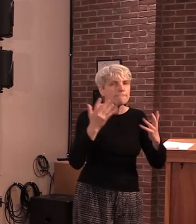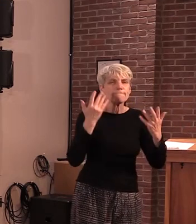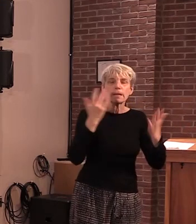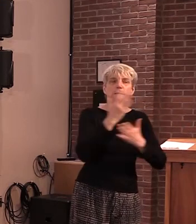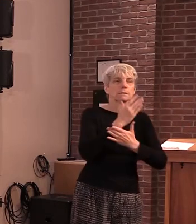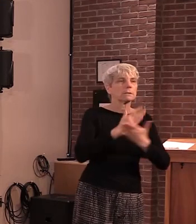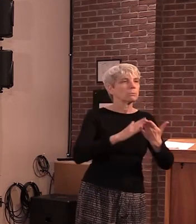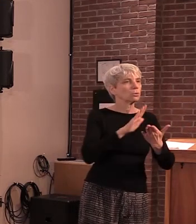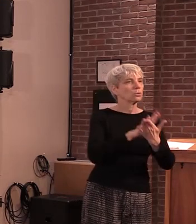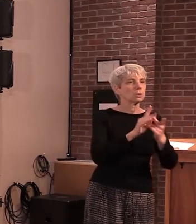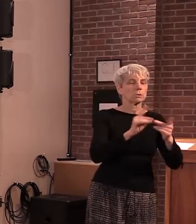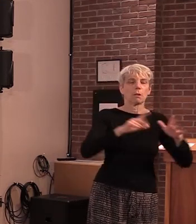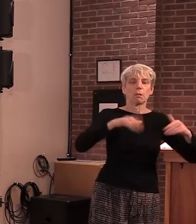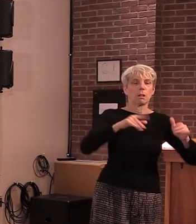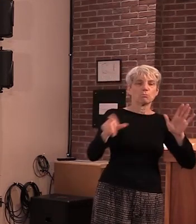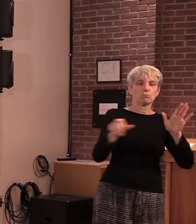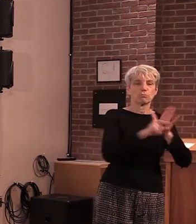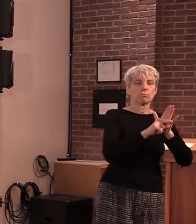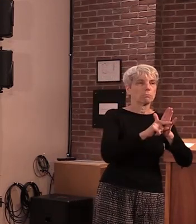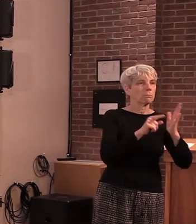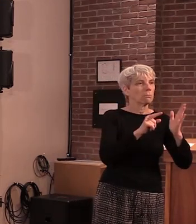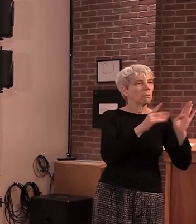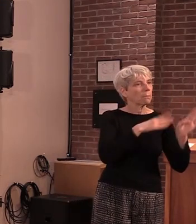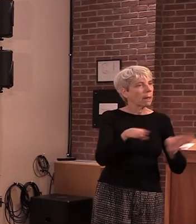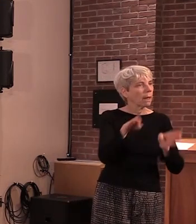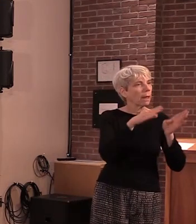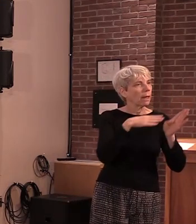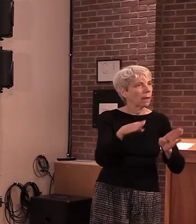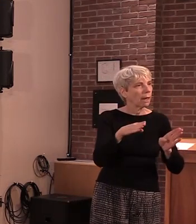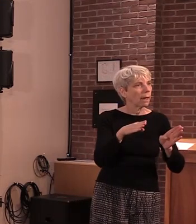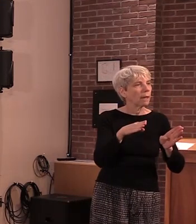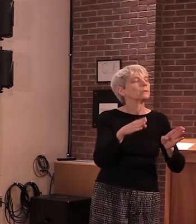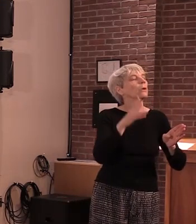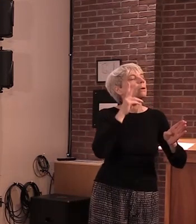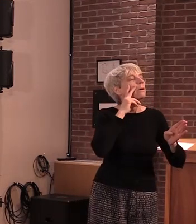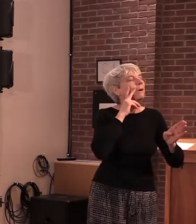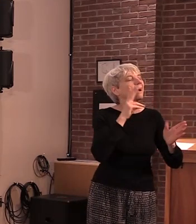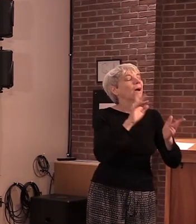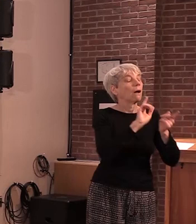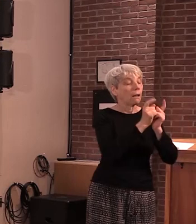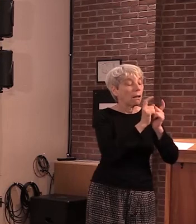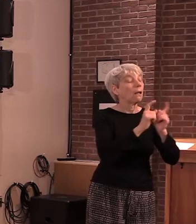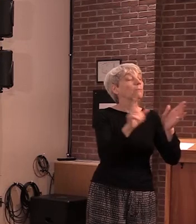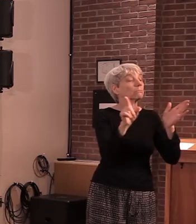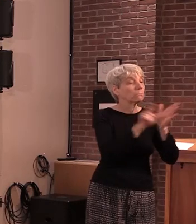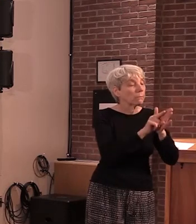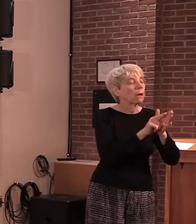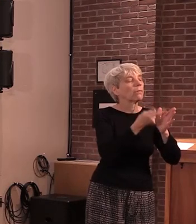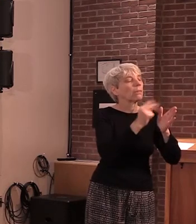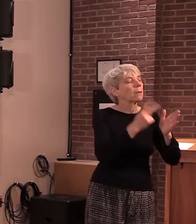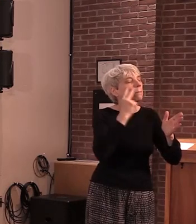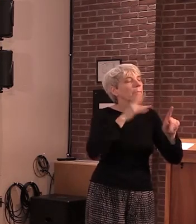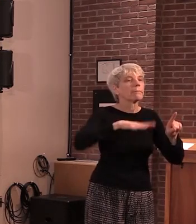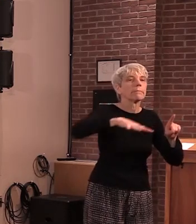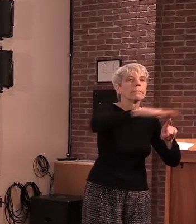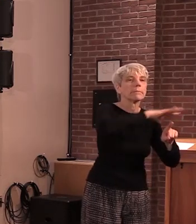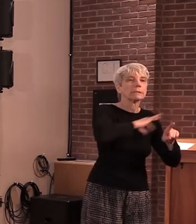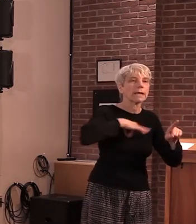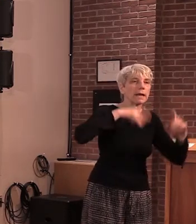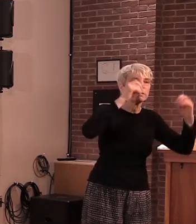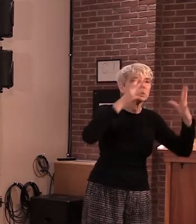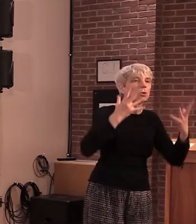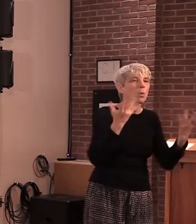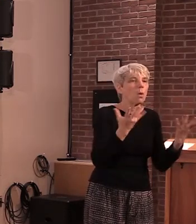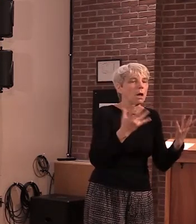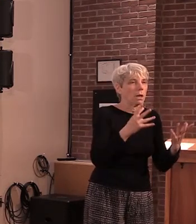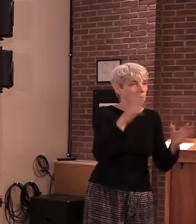published their plans yet, and I think many will still be revising them and tightening them up in the coming weeks. I think we are turning that corner as we